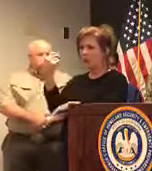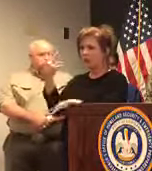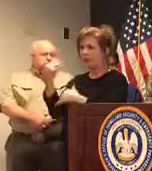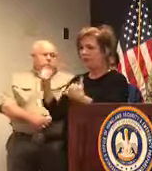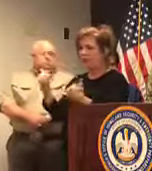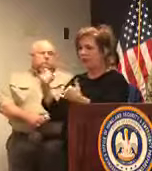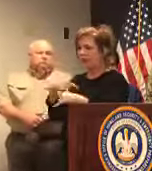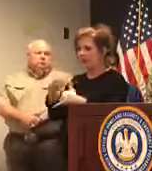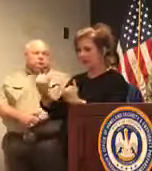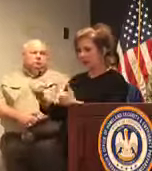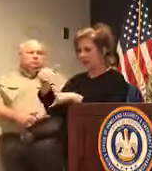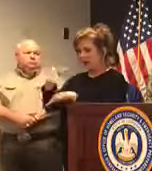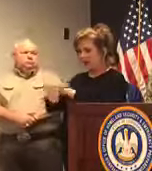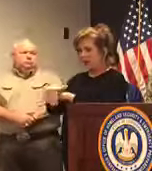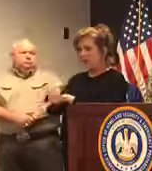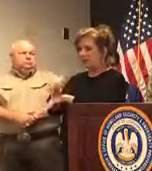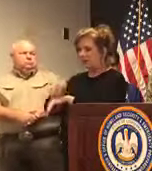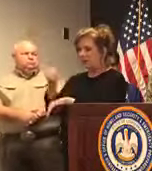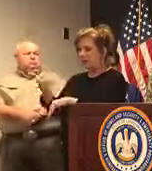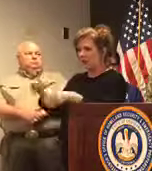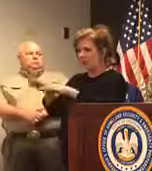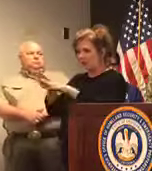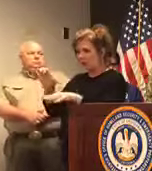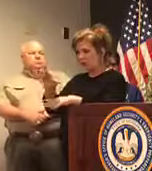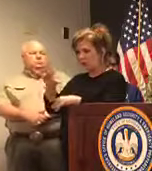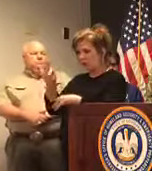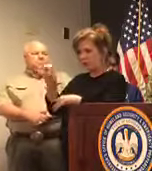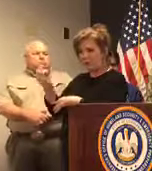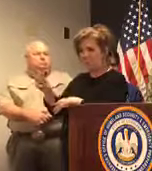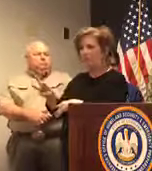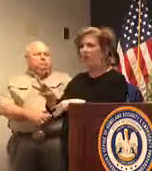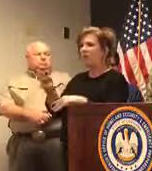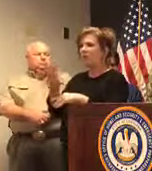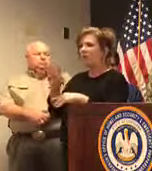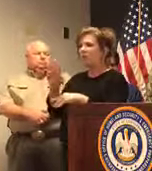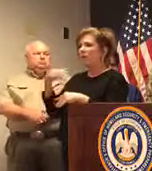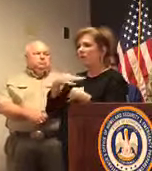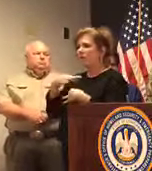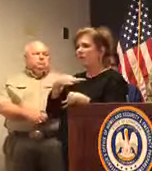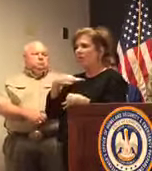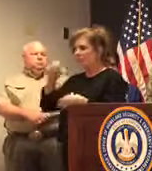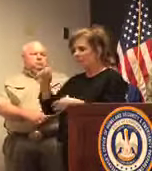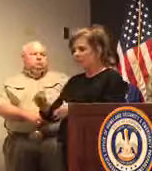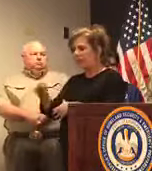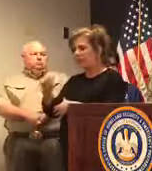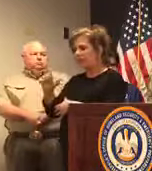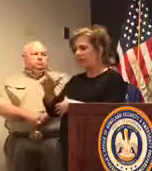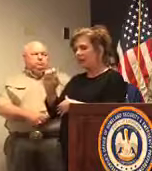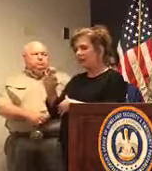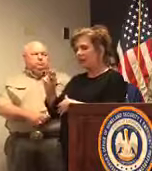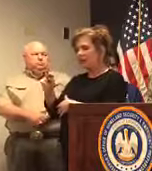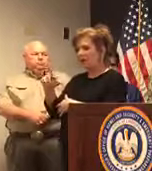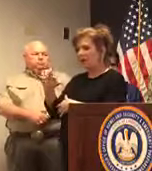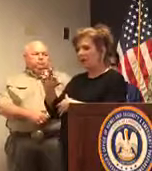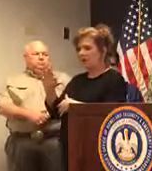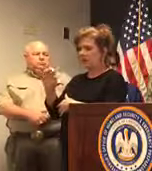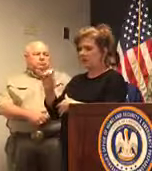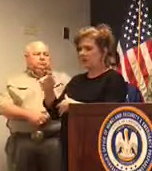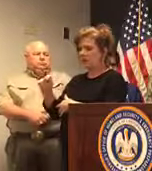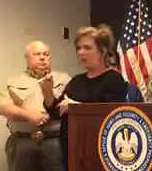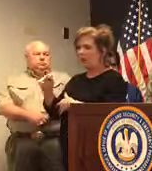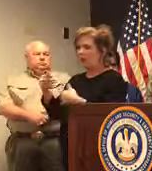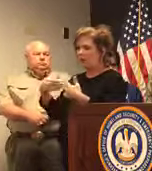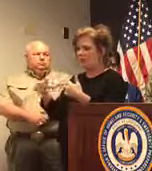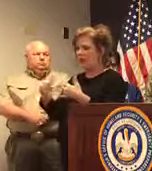this evening. Lafourche Parish has a voluntary evacuation south of Leon Terrio floodgates. In